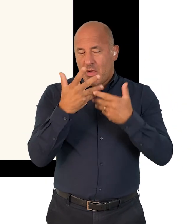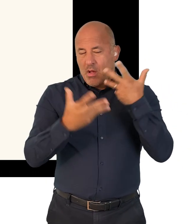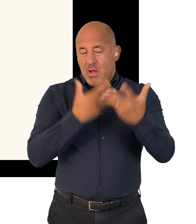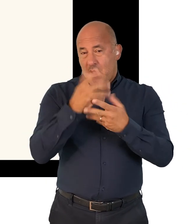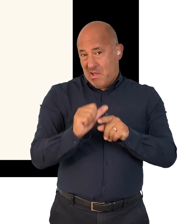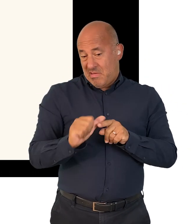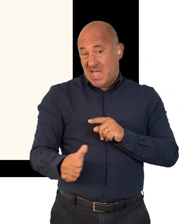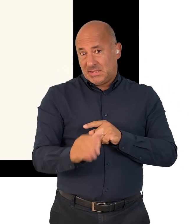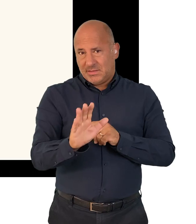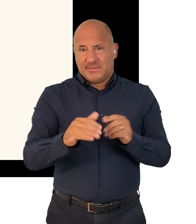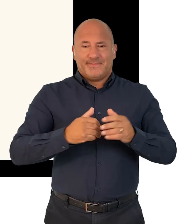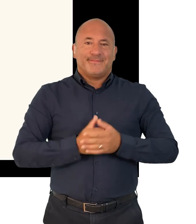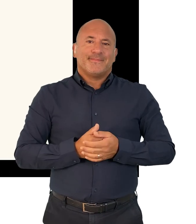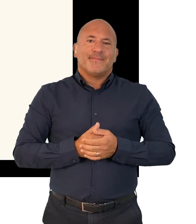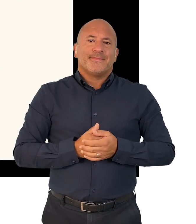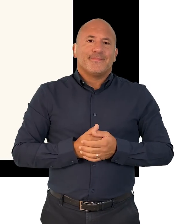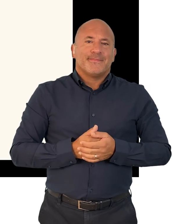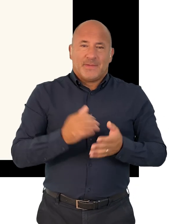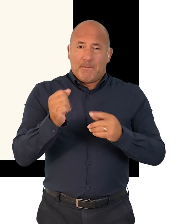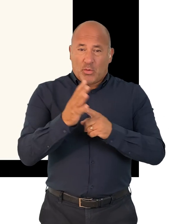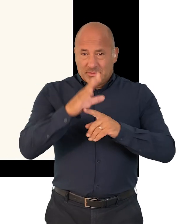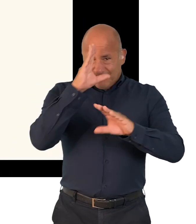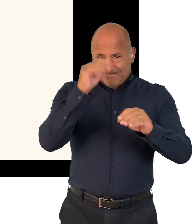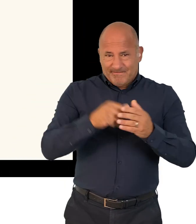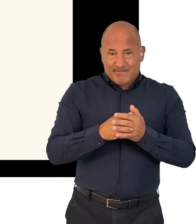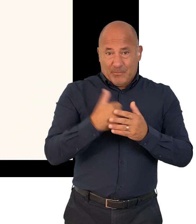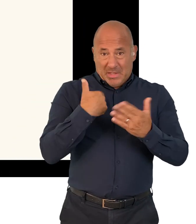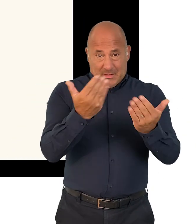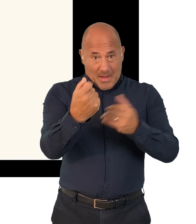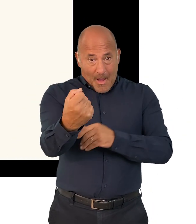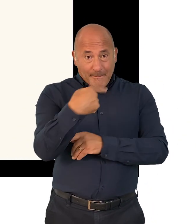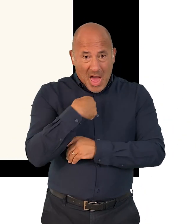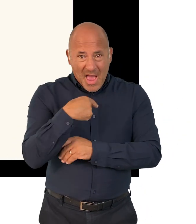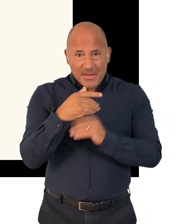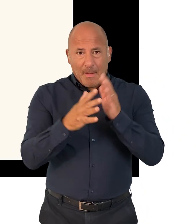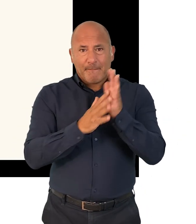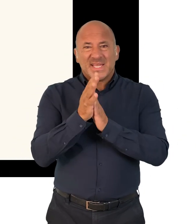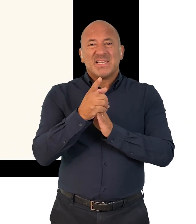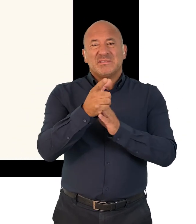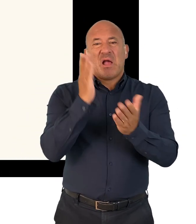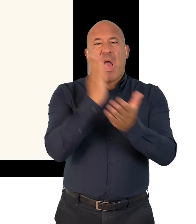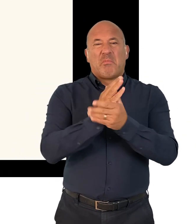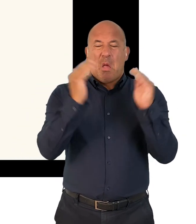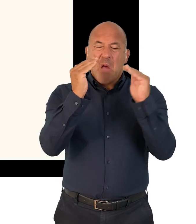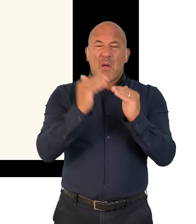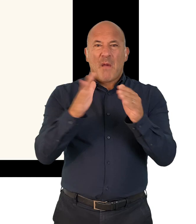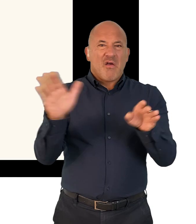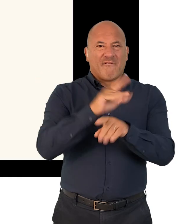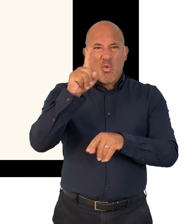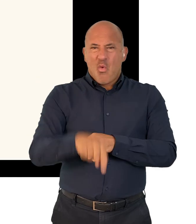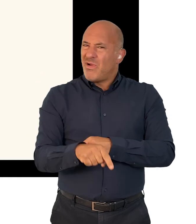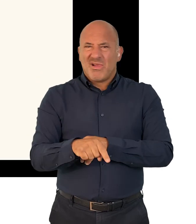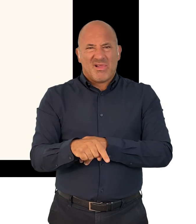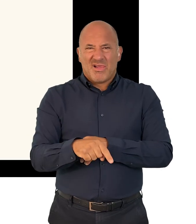some more details on the following slide. It is important to note that being invited to apply does not necessarily indicate full